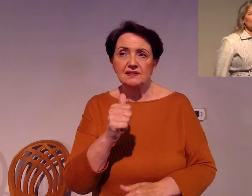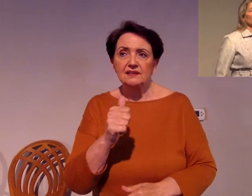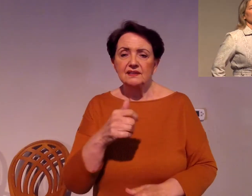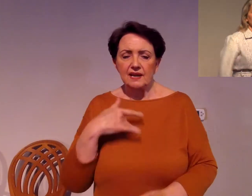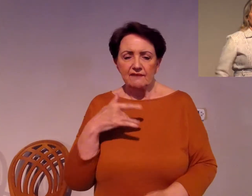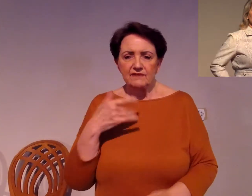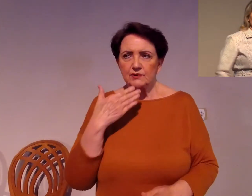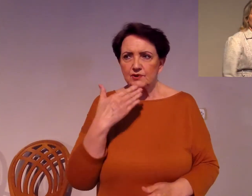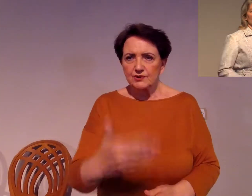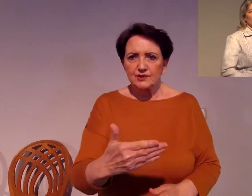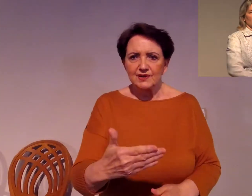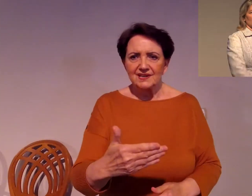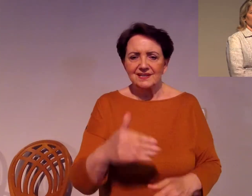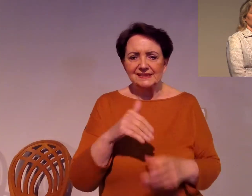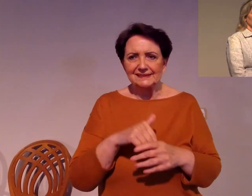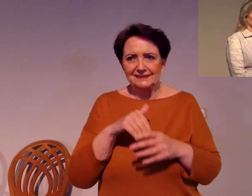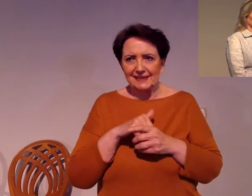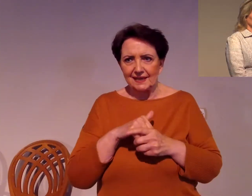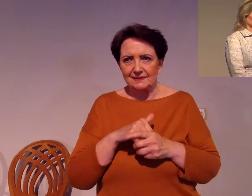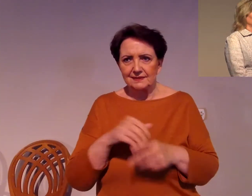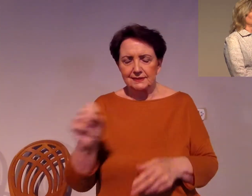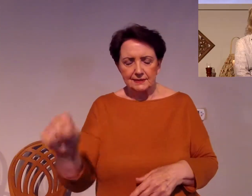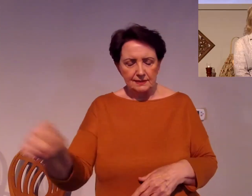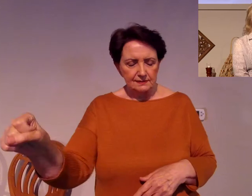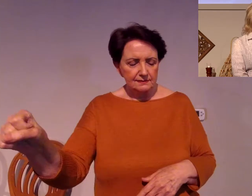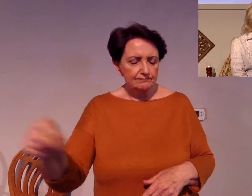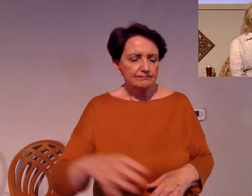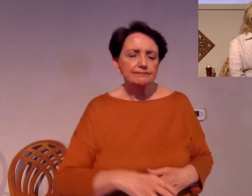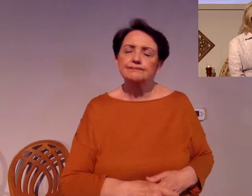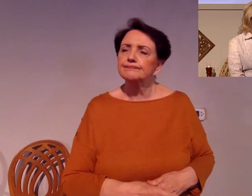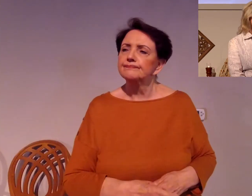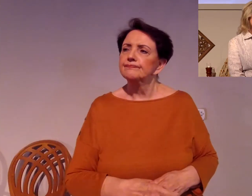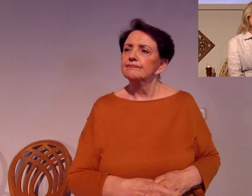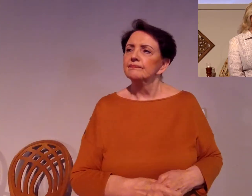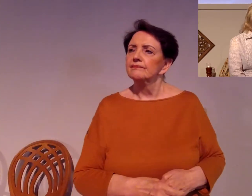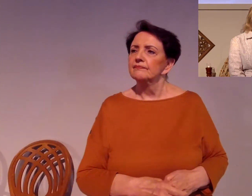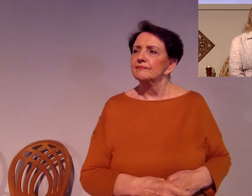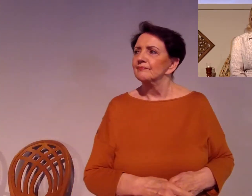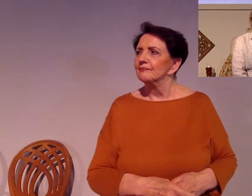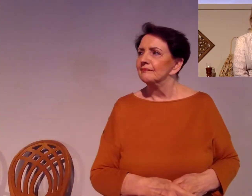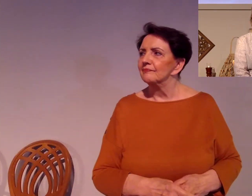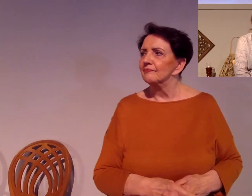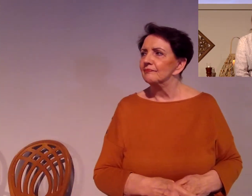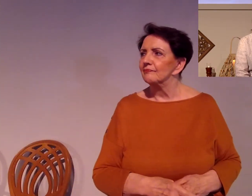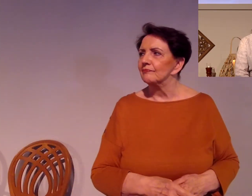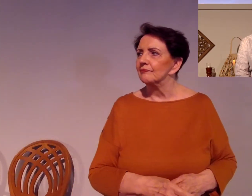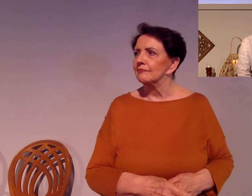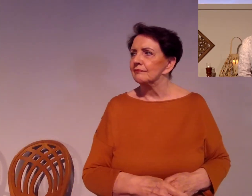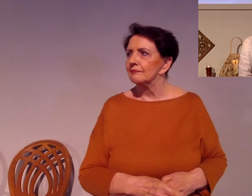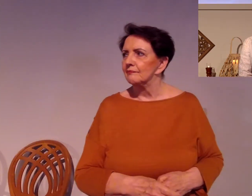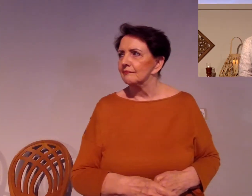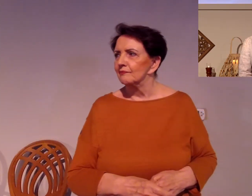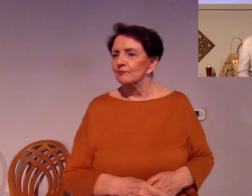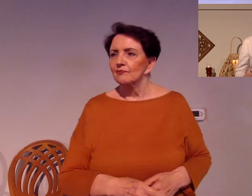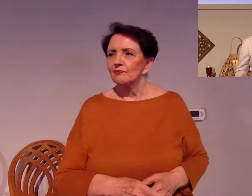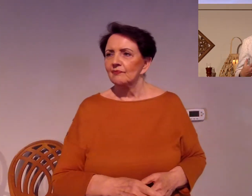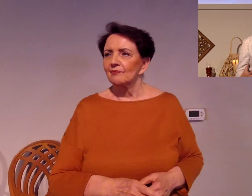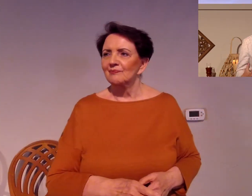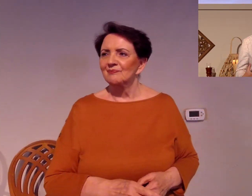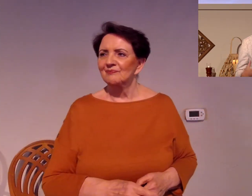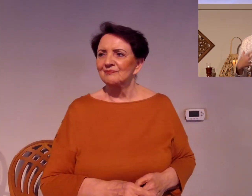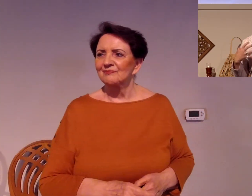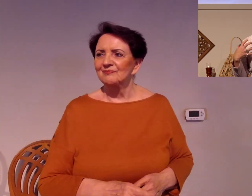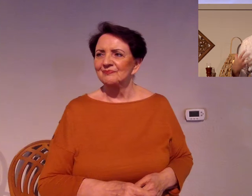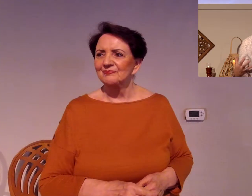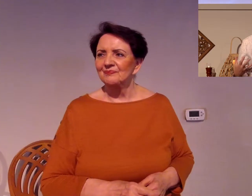feel good inside? Yes. Okay. That's not universal in the room. That's okay. Right?